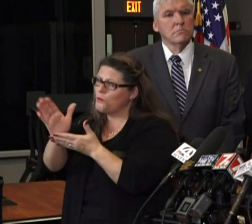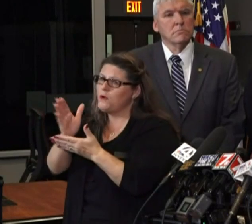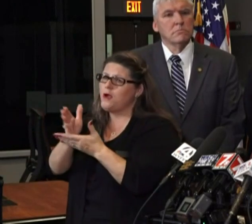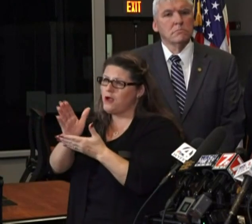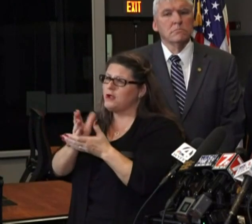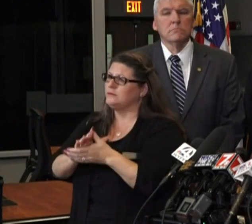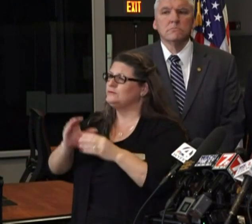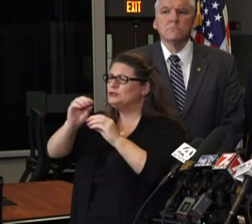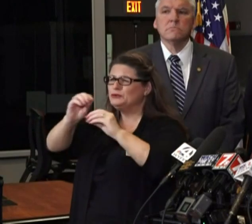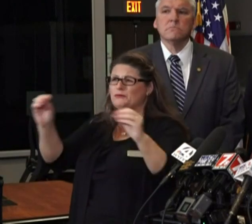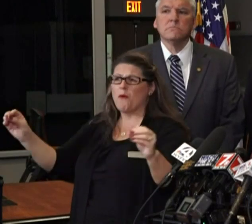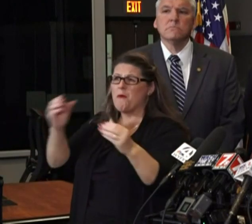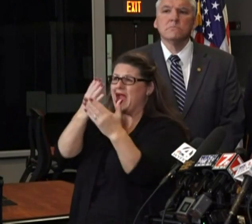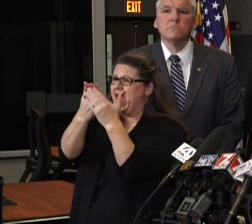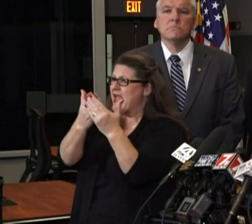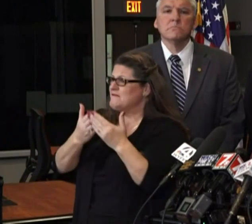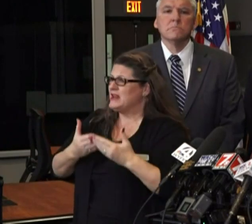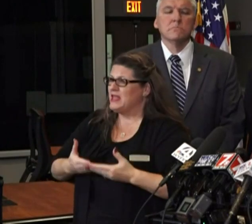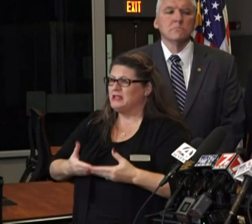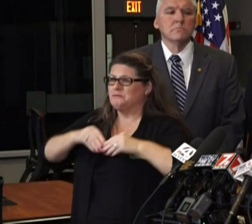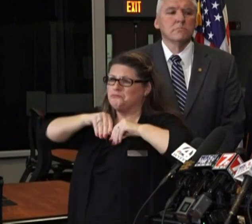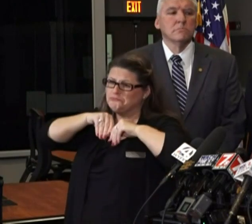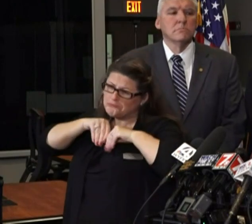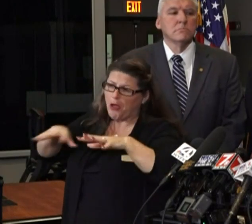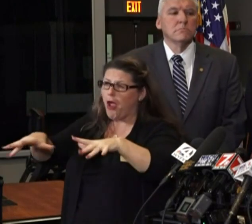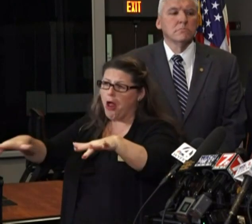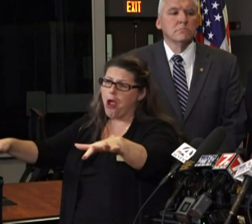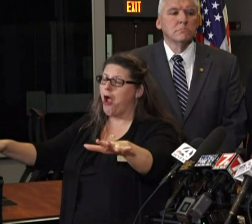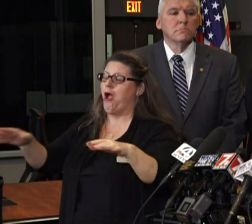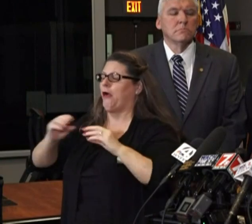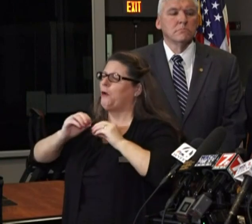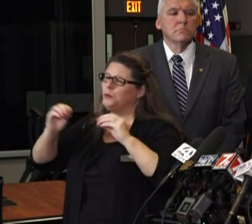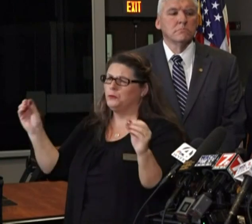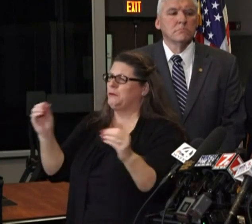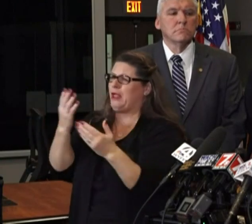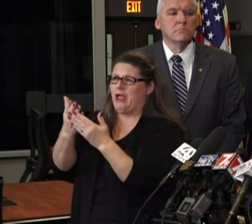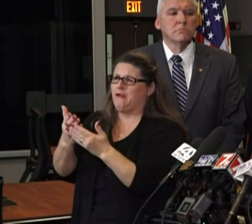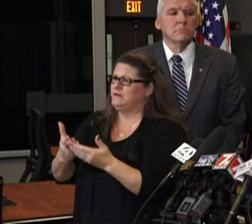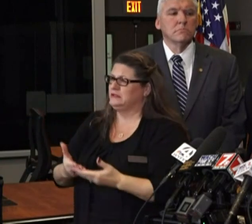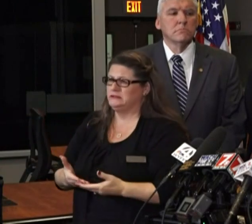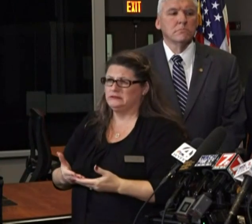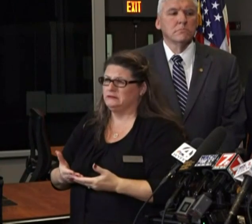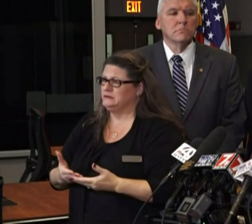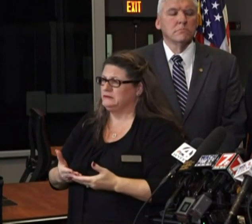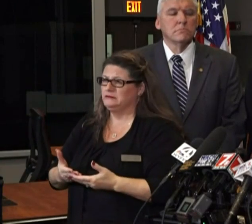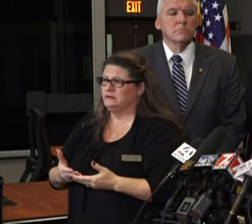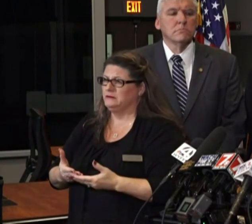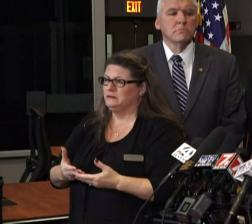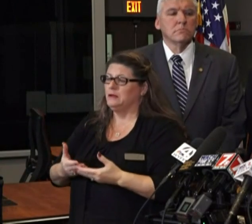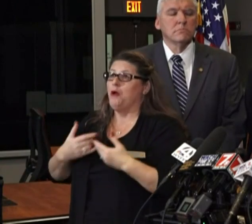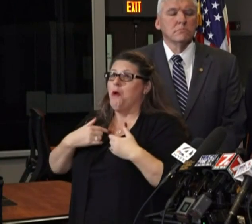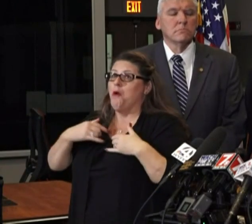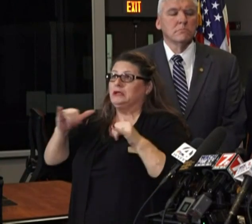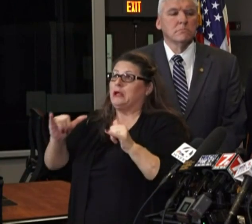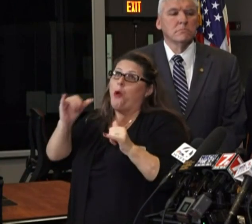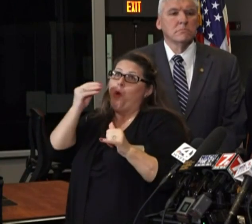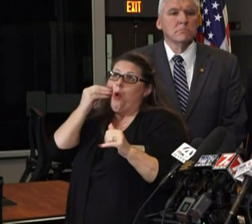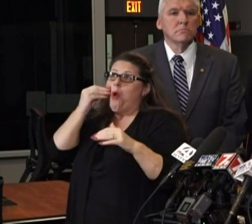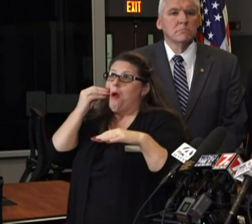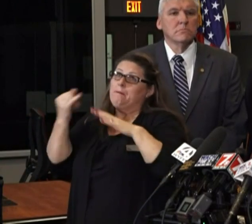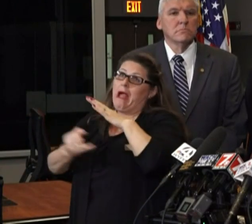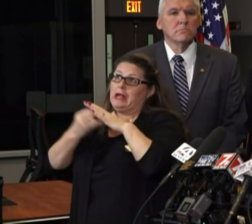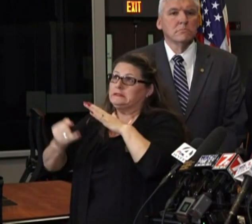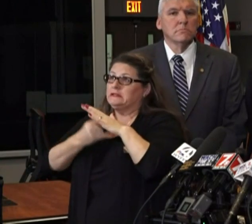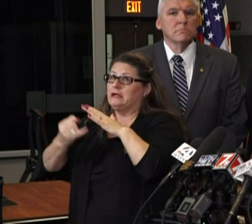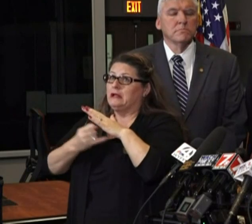of ongoing transmission in South Carolina at this time. There is no reason to alter your daily routines other than to